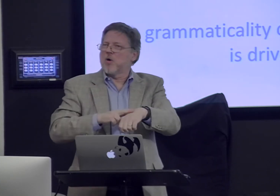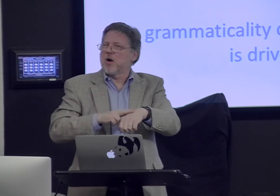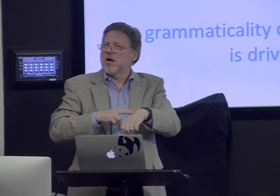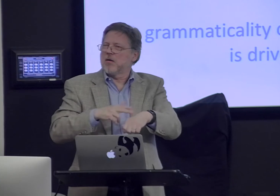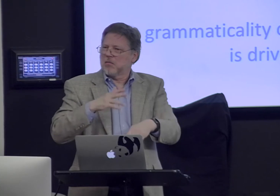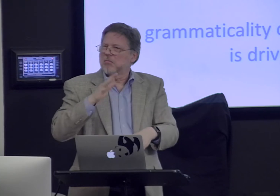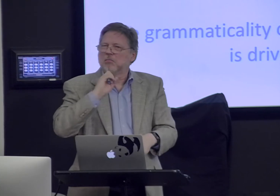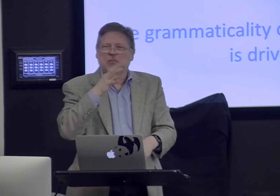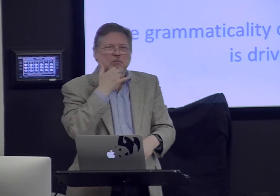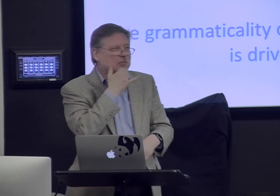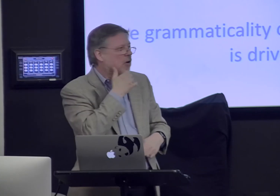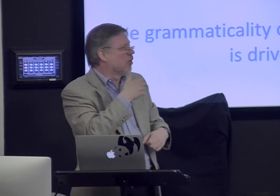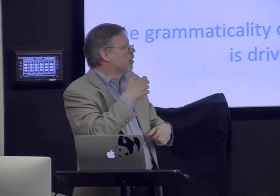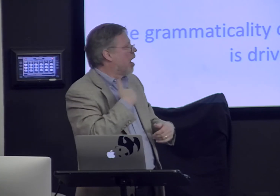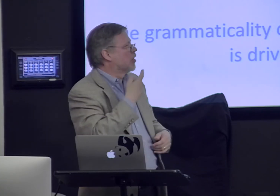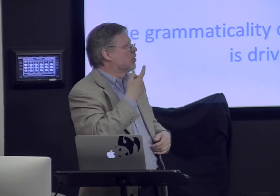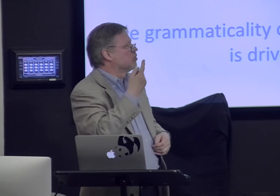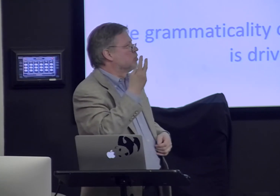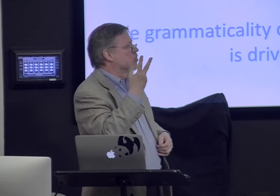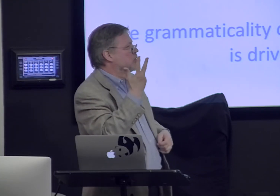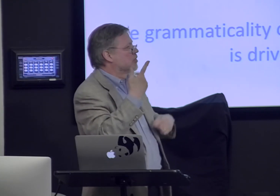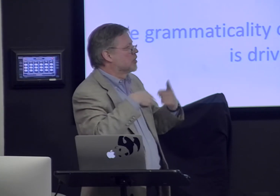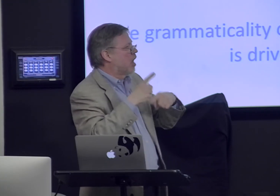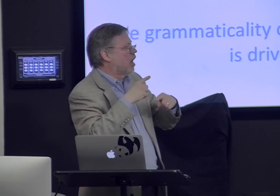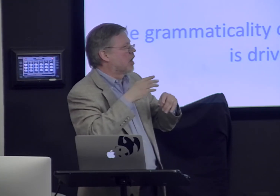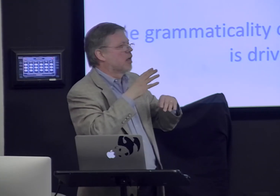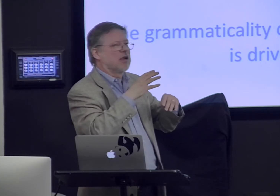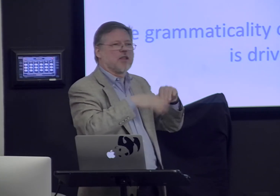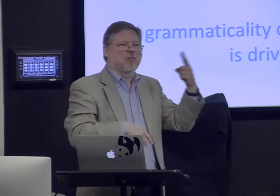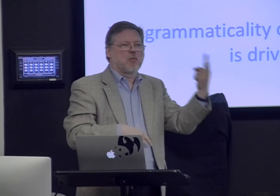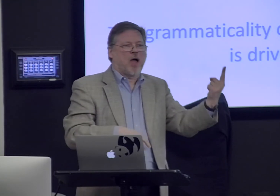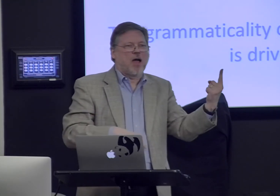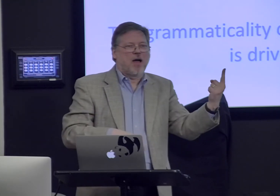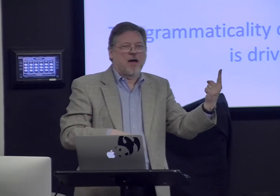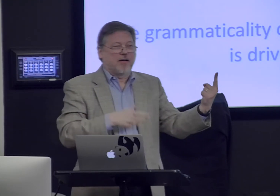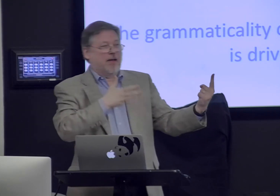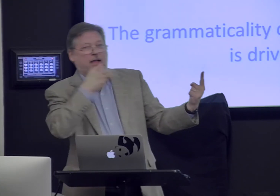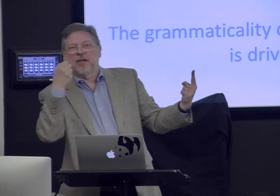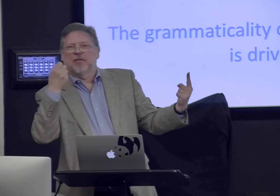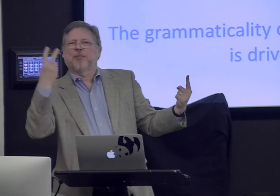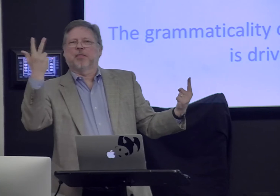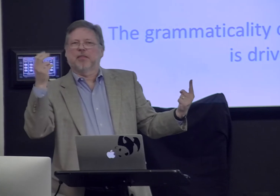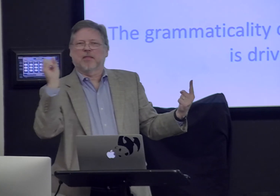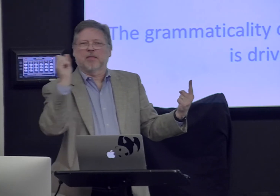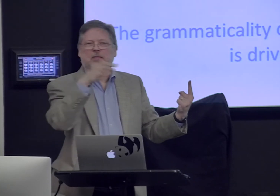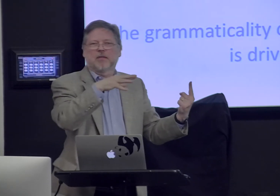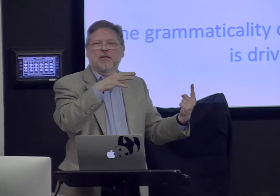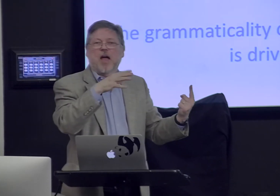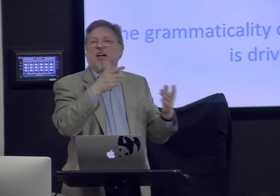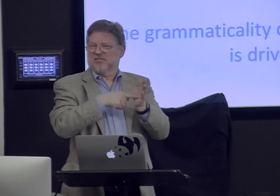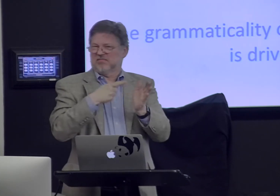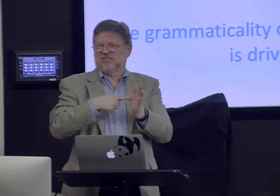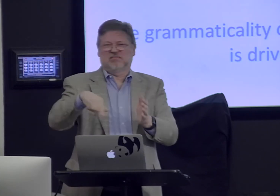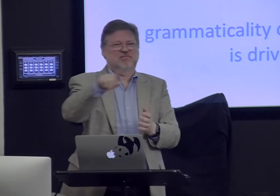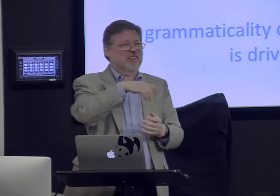So we see that there's something about their recall that indicates what it is that they're understanding from what they're seeing. So it's